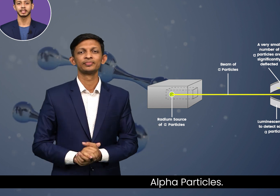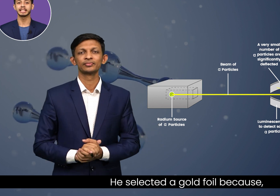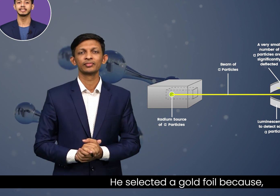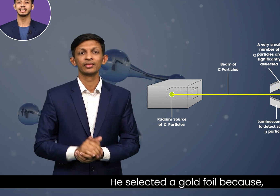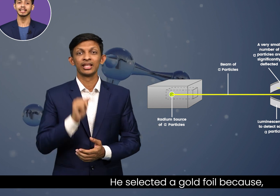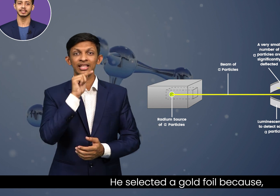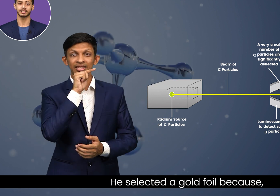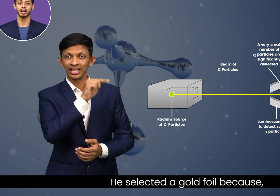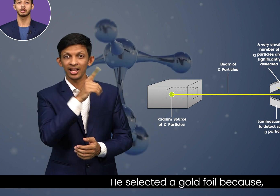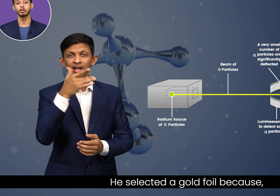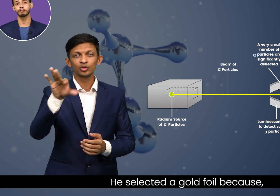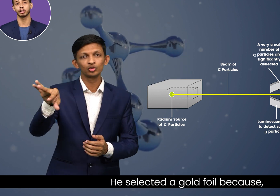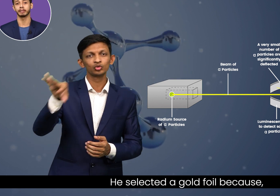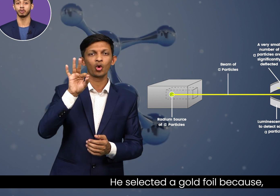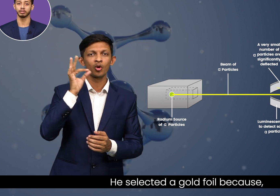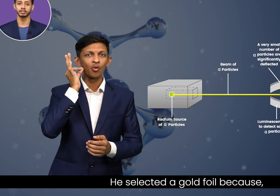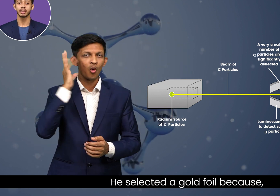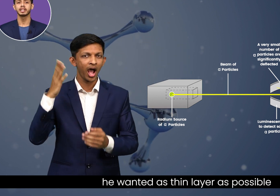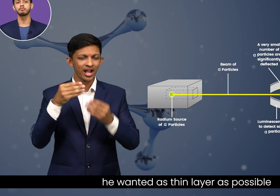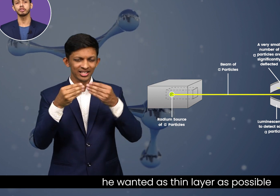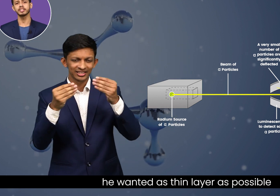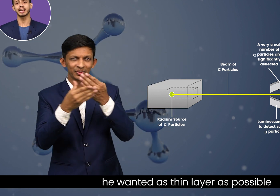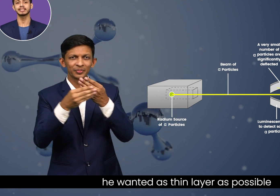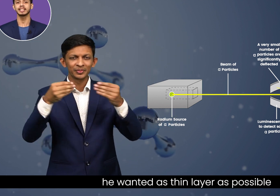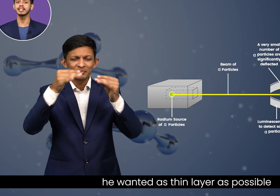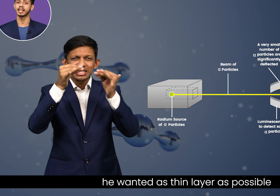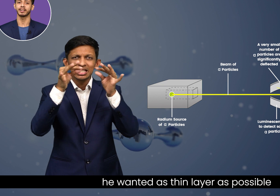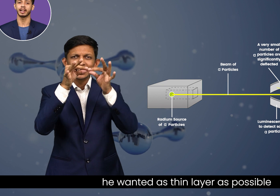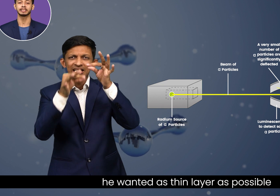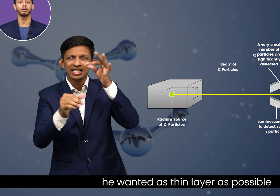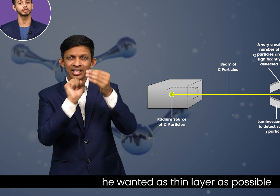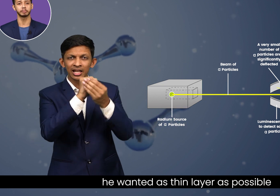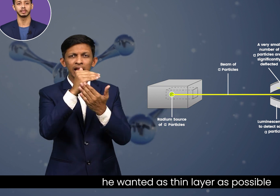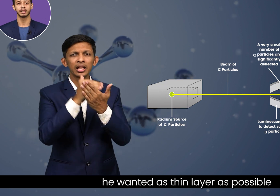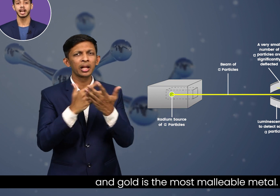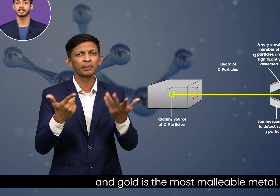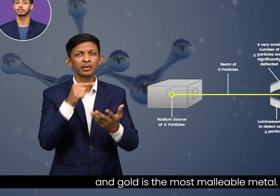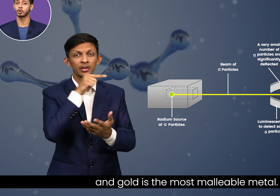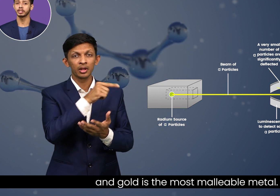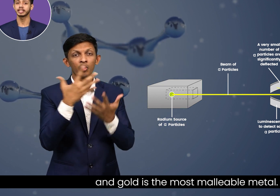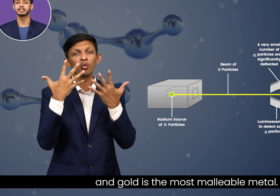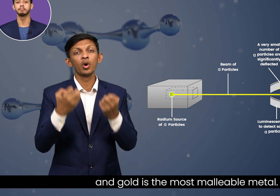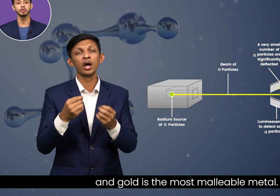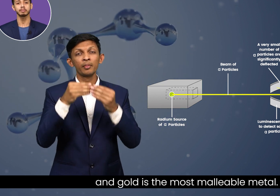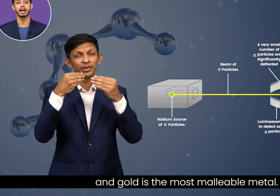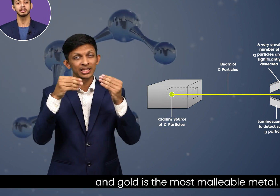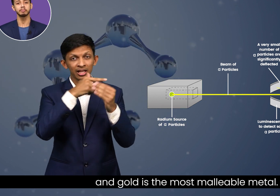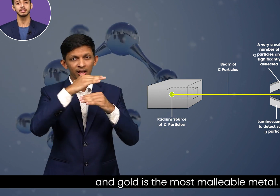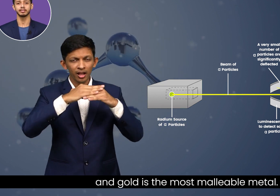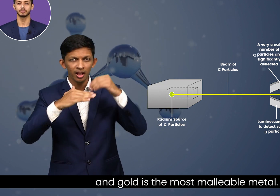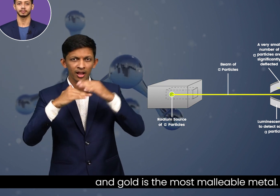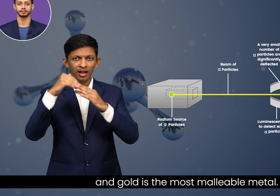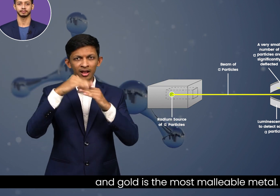He selected a gold foil because he wanted as thin layer as possible and gold is the most